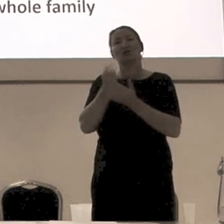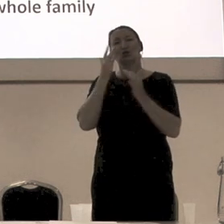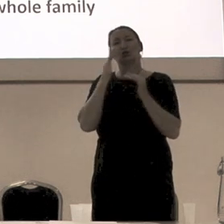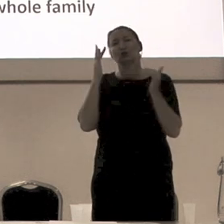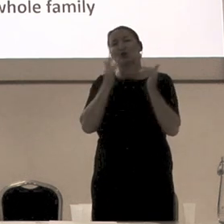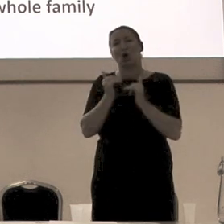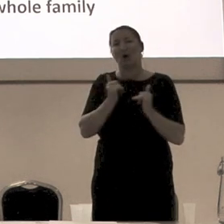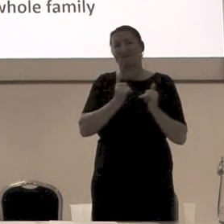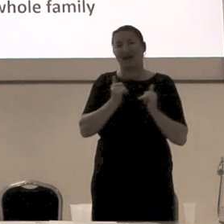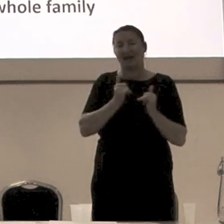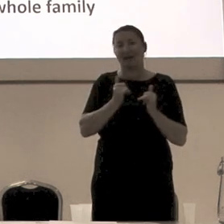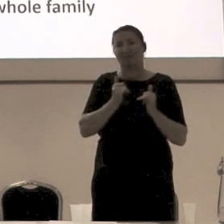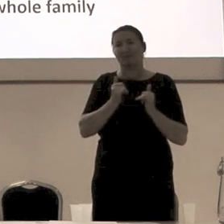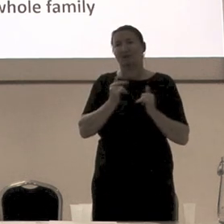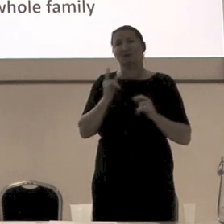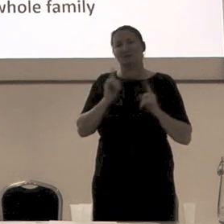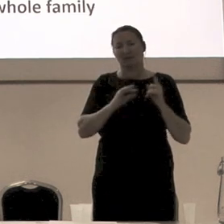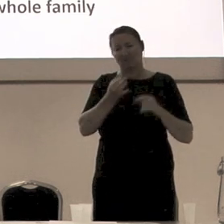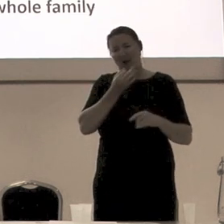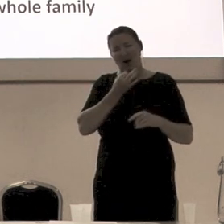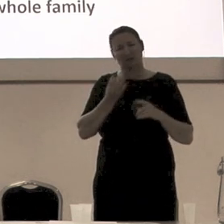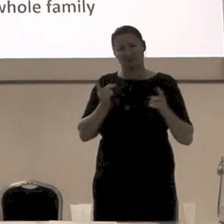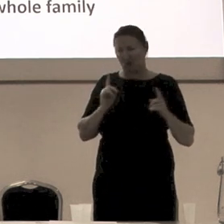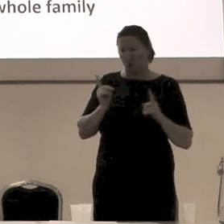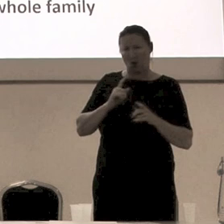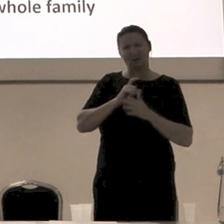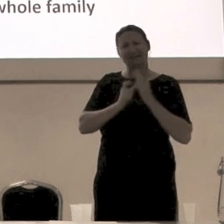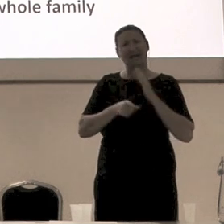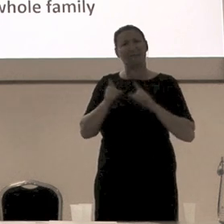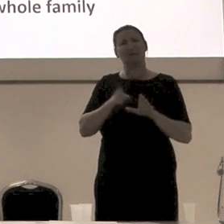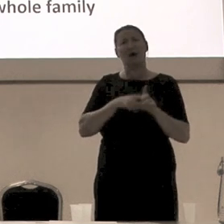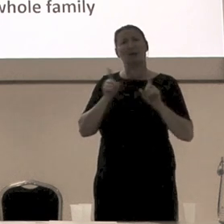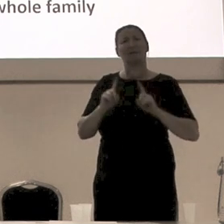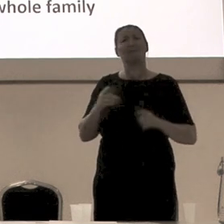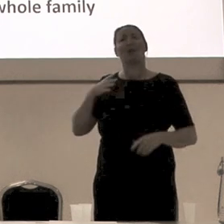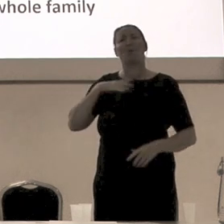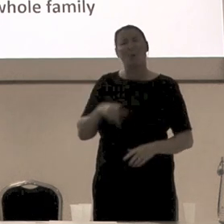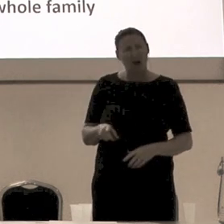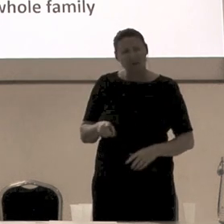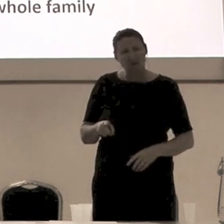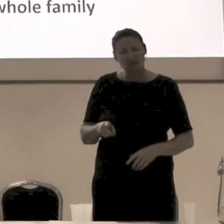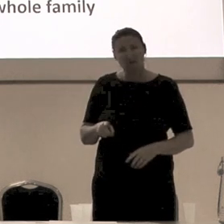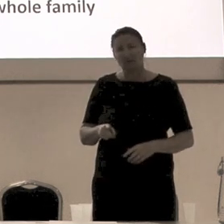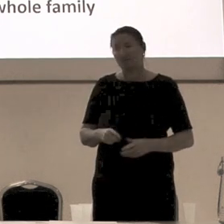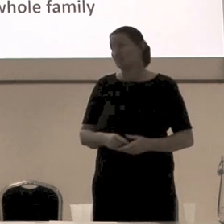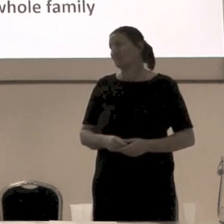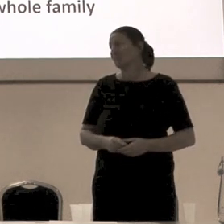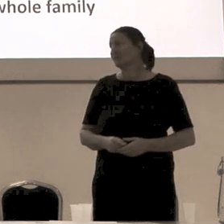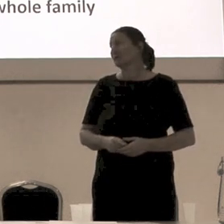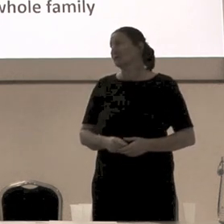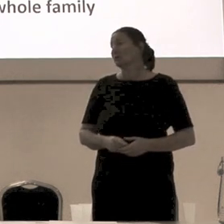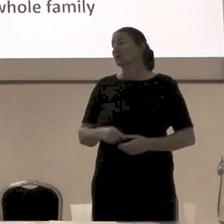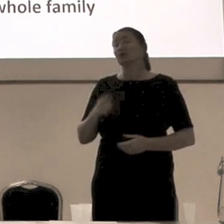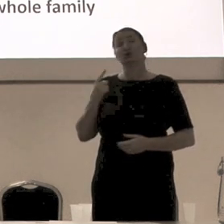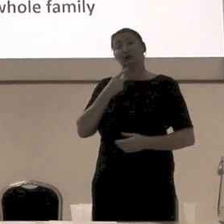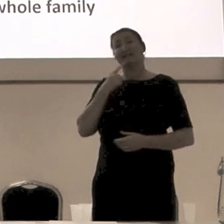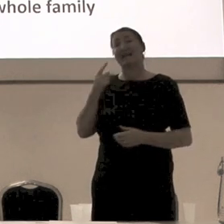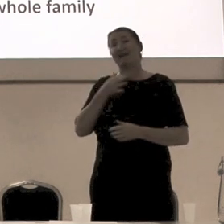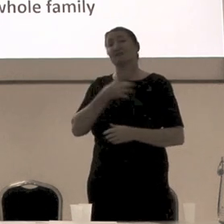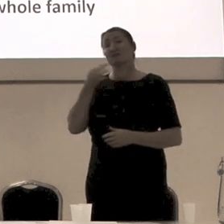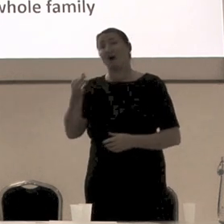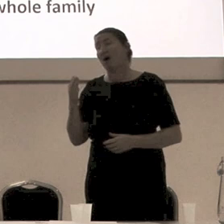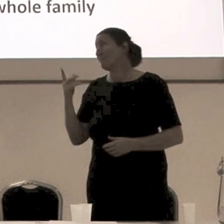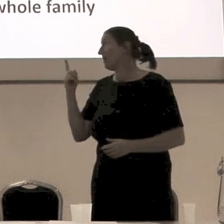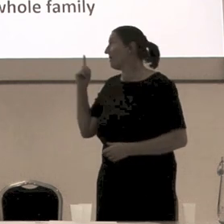England, because people say, well, what do disabled young people want? Well, she did a representative sample